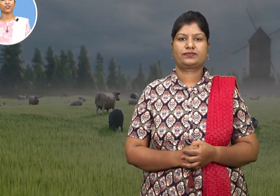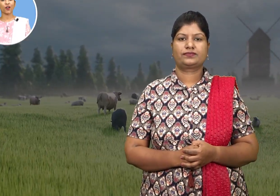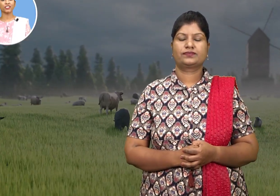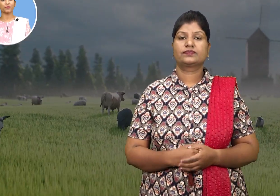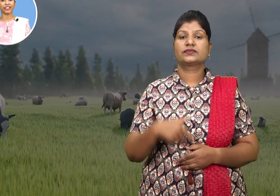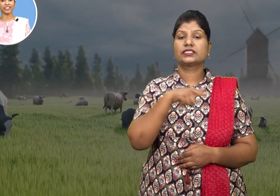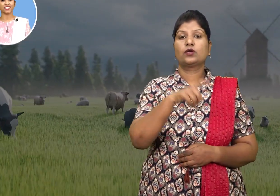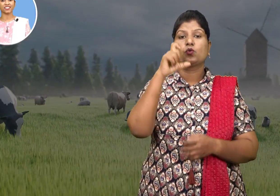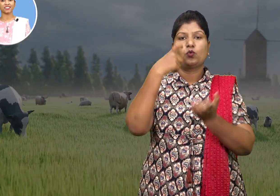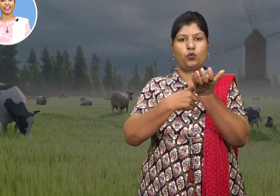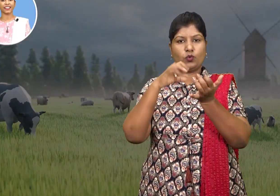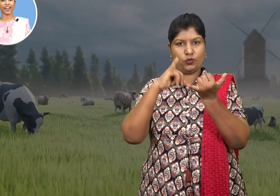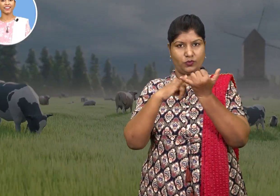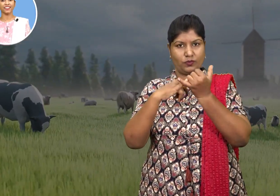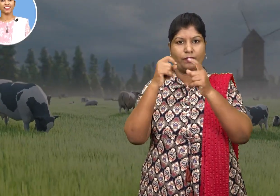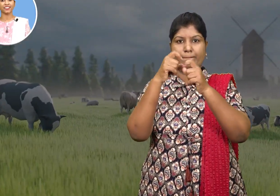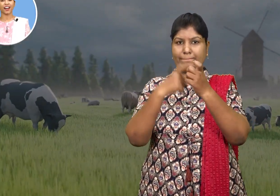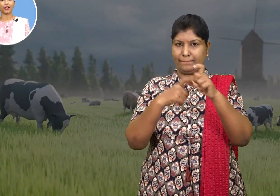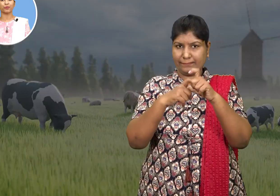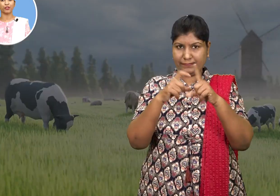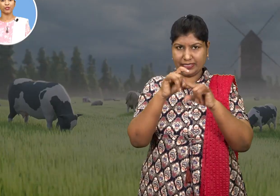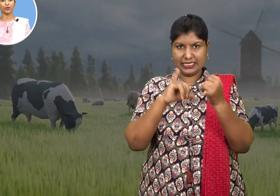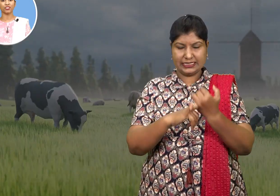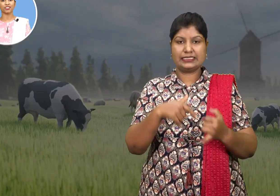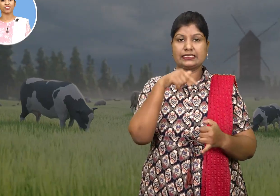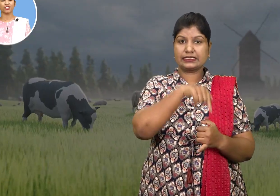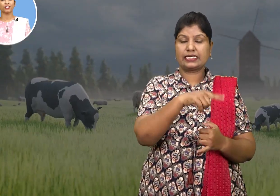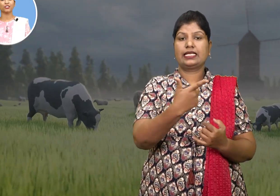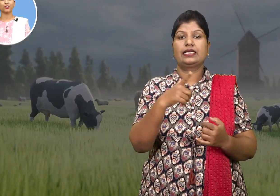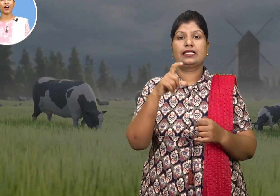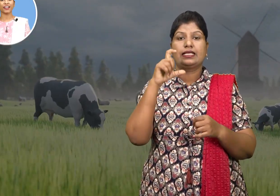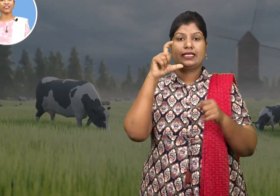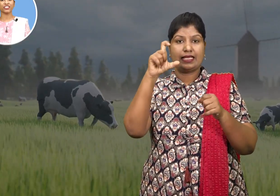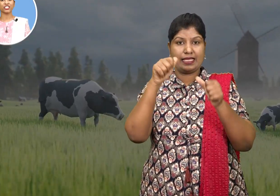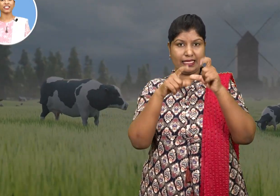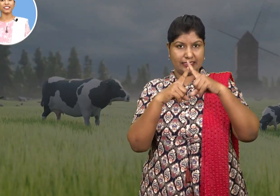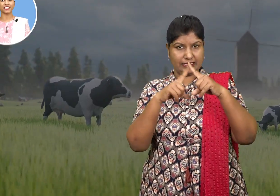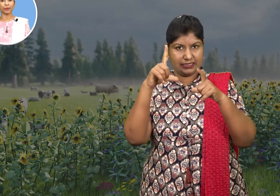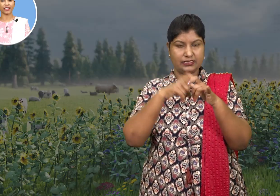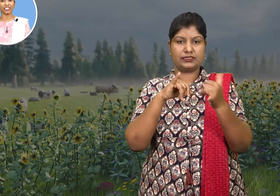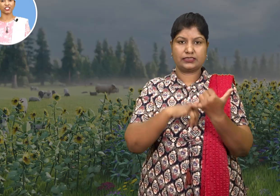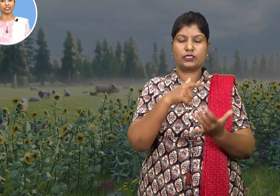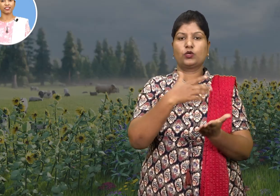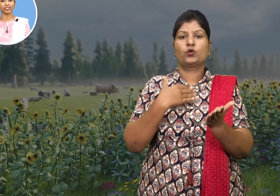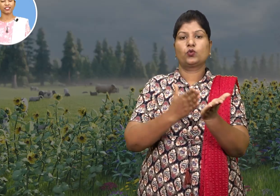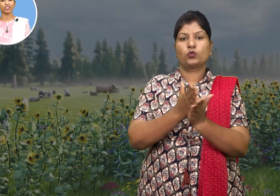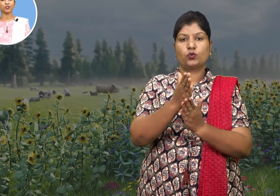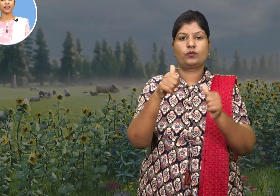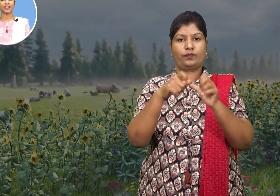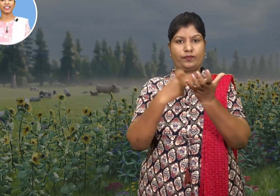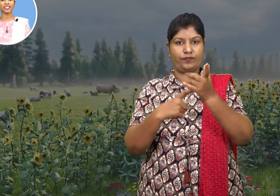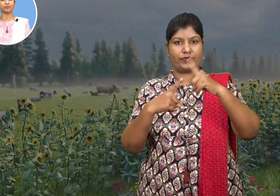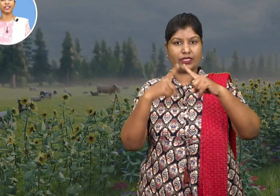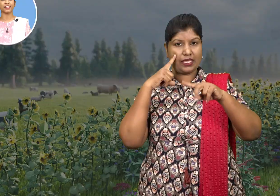The crossbreeds in cattle are produced through artificial insemination